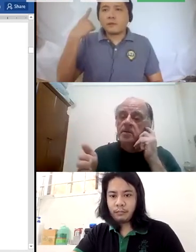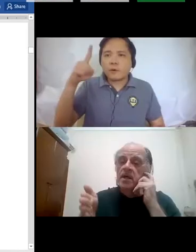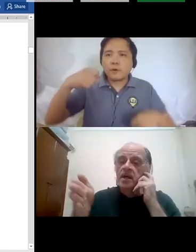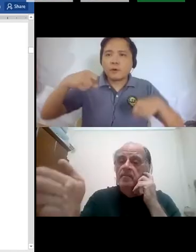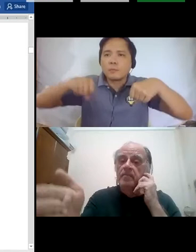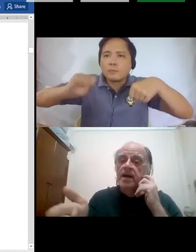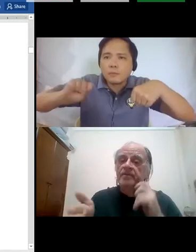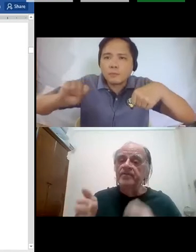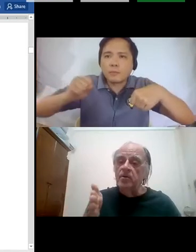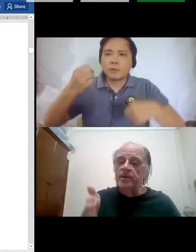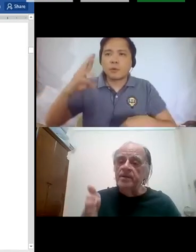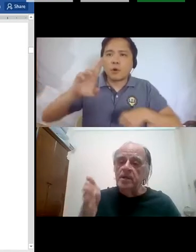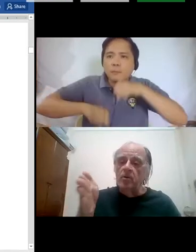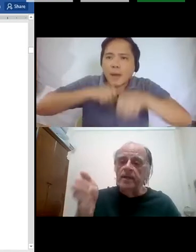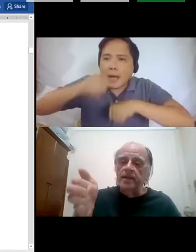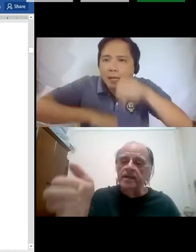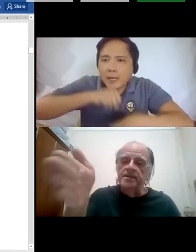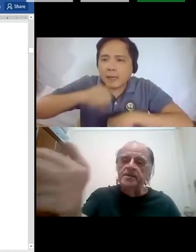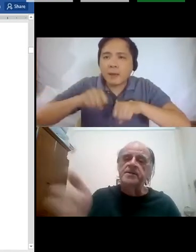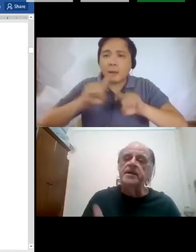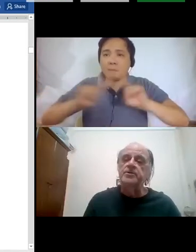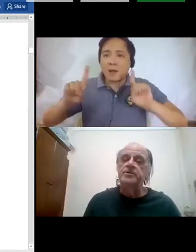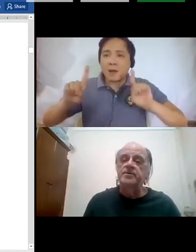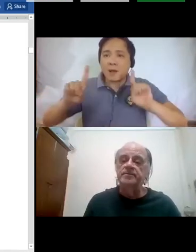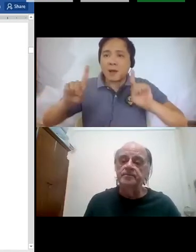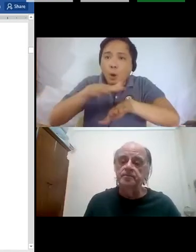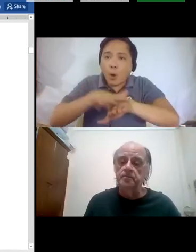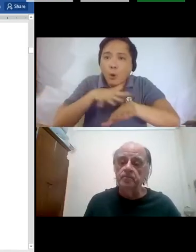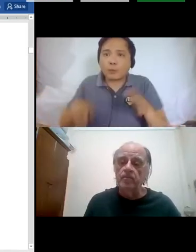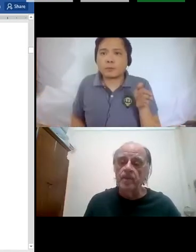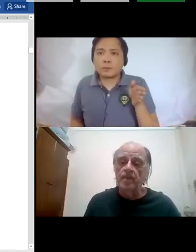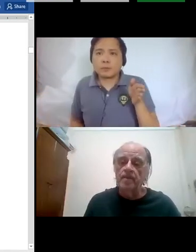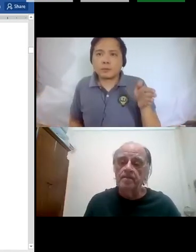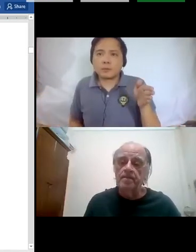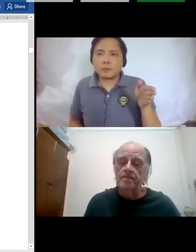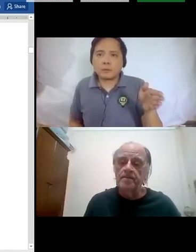bicycle. But if it's going slowly, it's in stages.